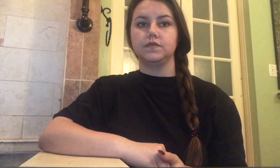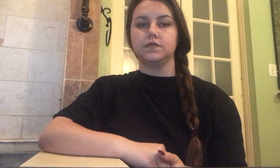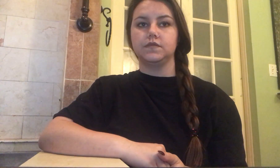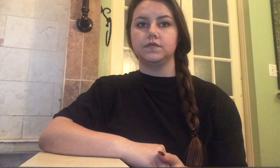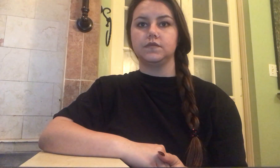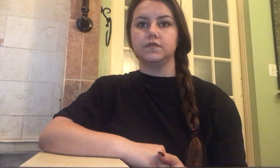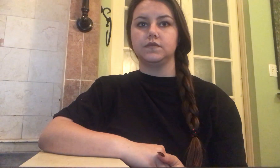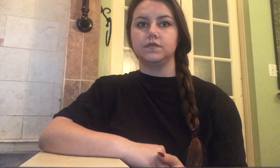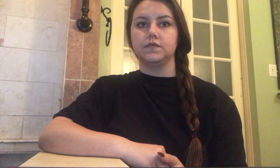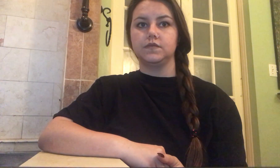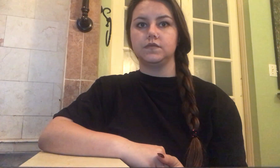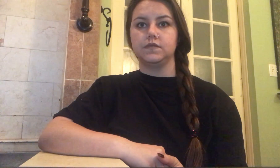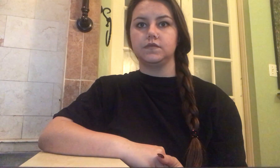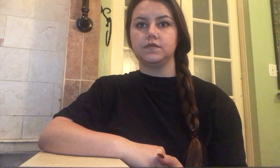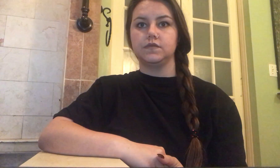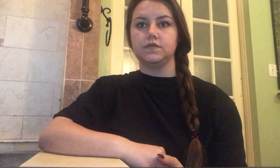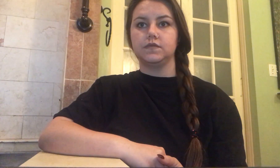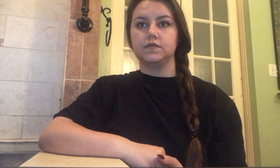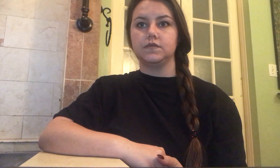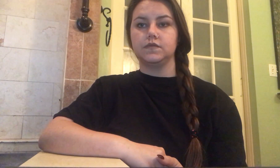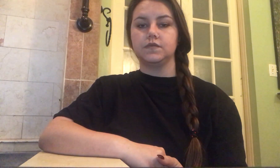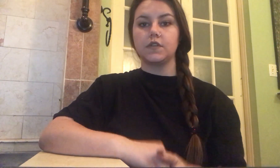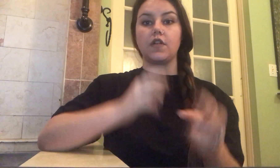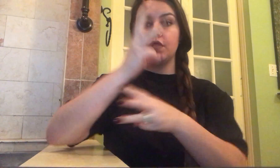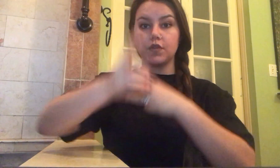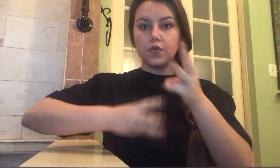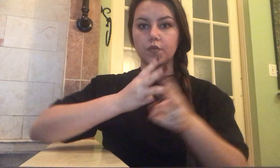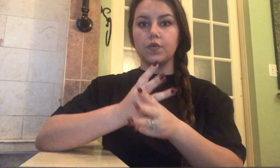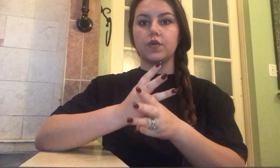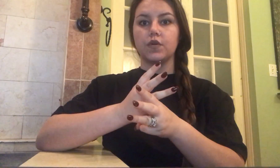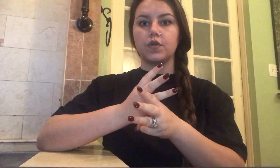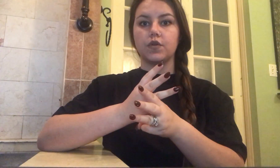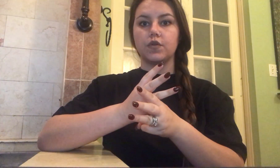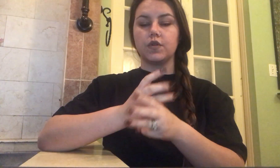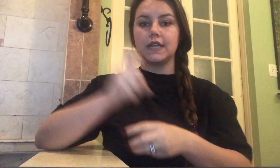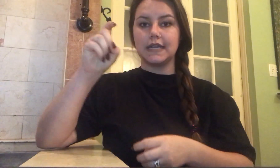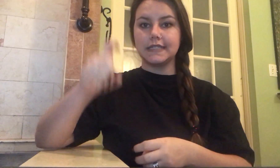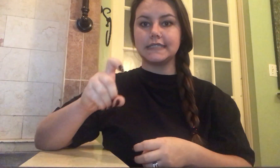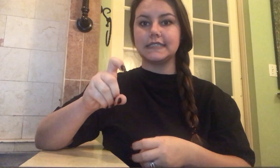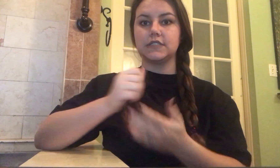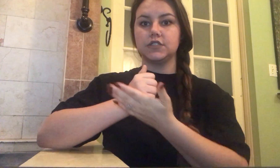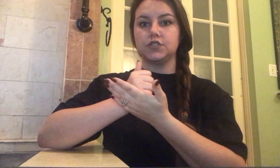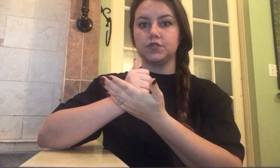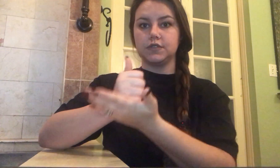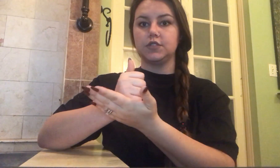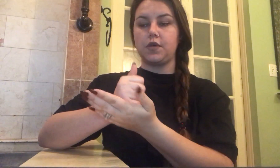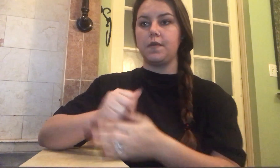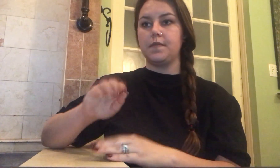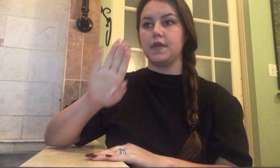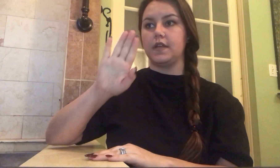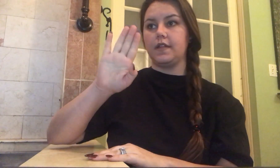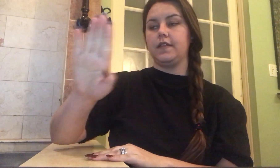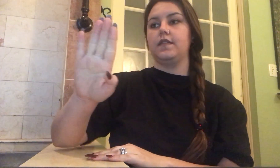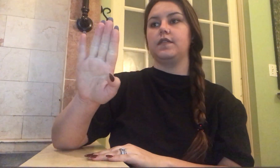priority. Let's get the world up to level 1 before we're worrying about 8 to 9. We're worrying about our housing bubble.